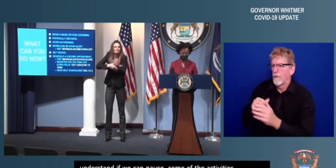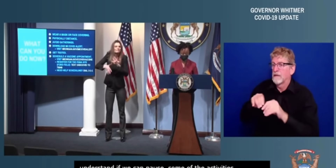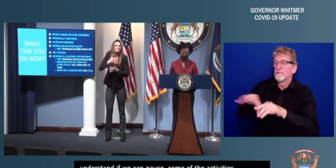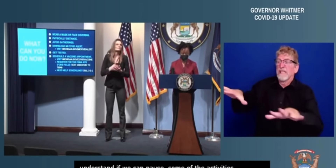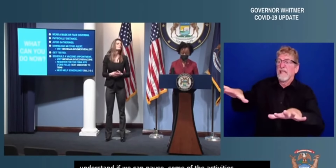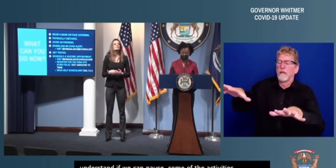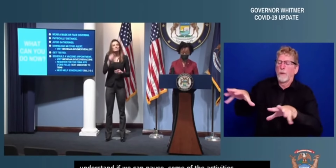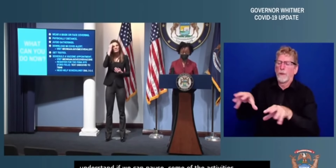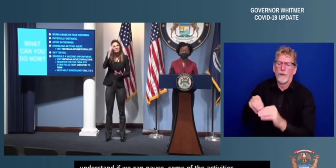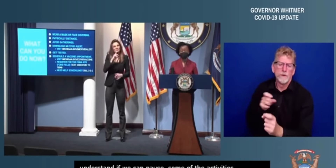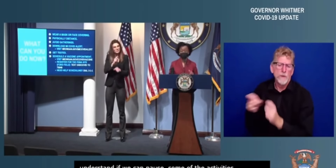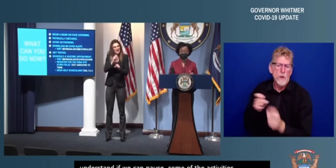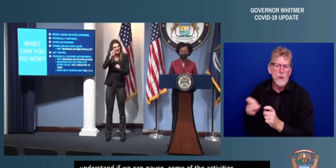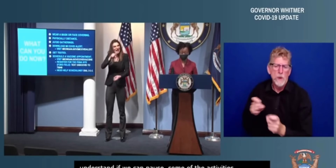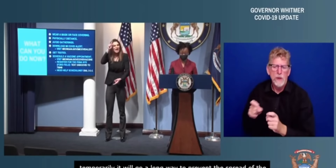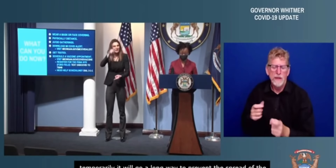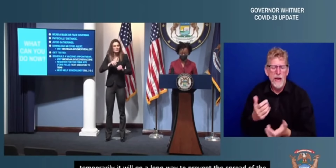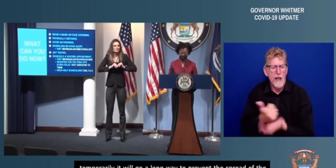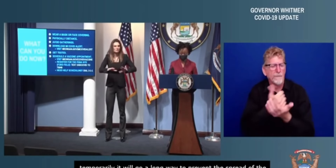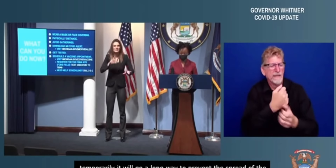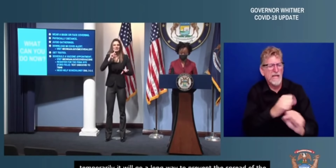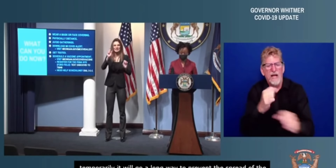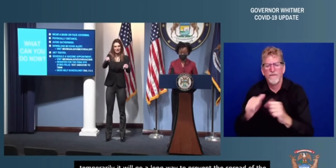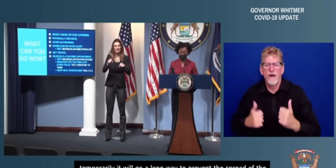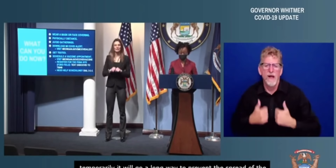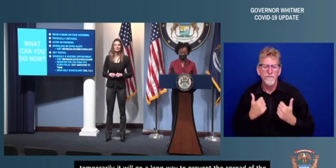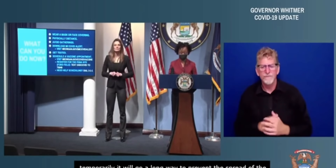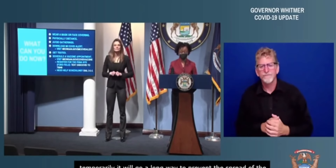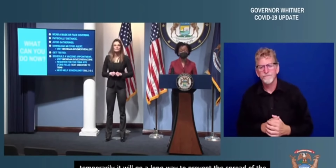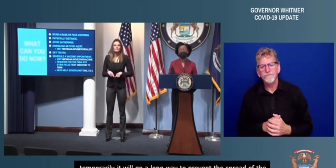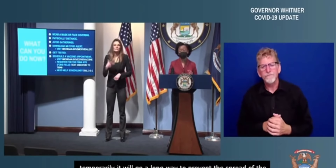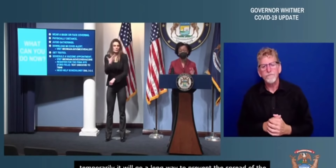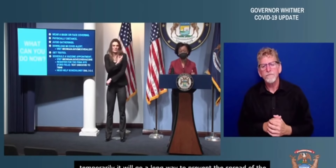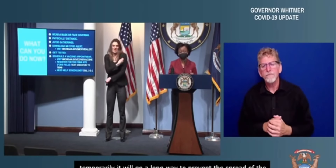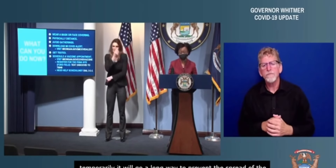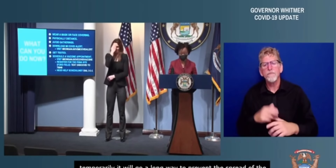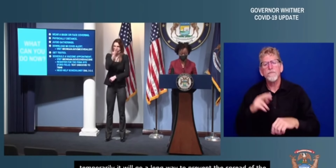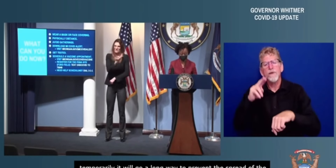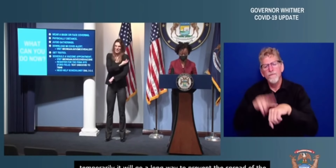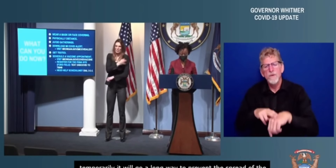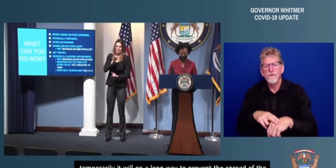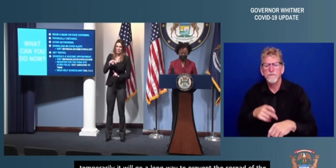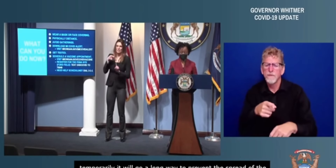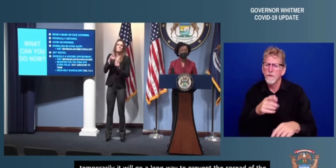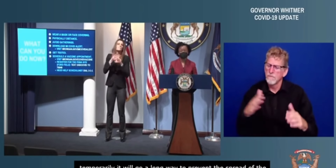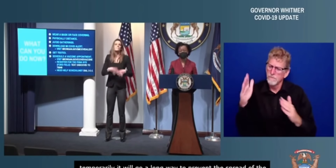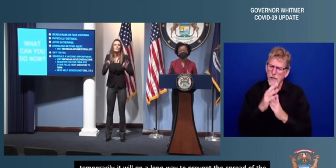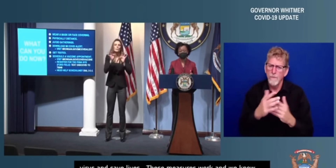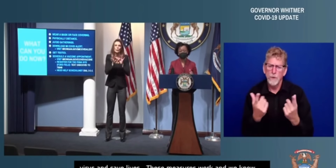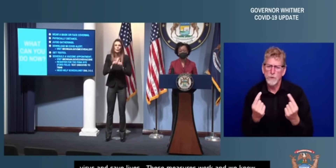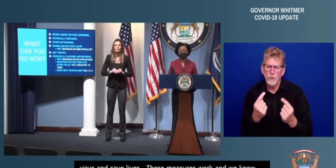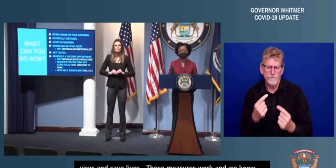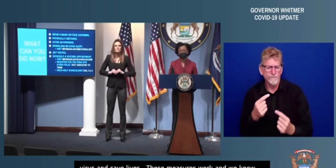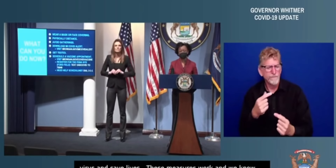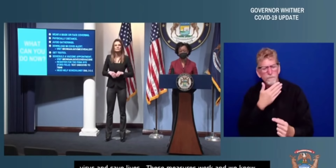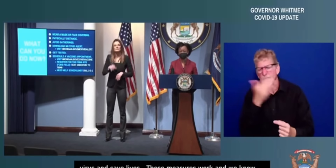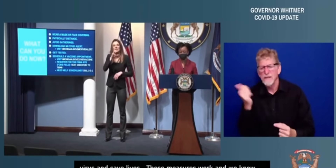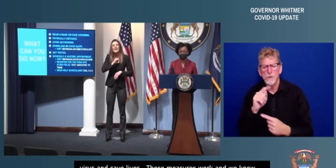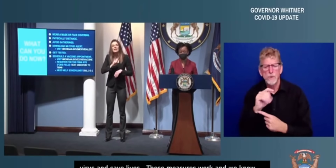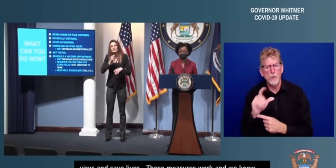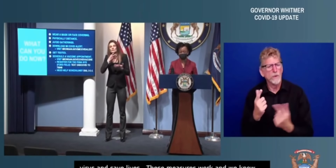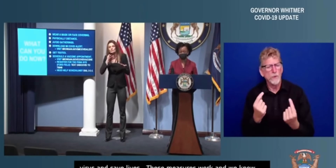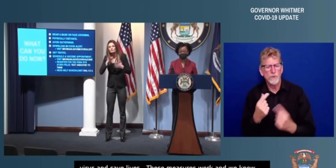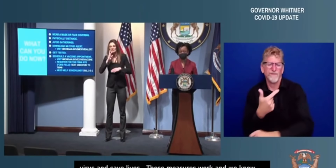work. We also know that vaccines, of course, are the most important tool we have to prevent the spread of COVID. Everyone in the state over the age